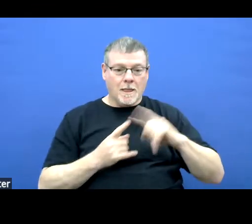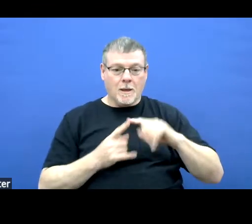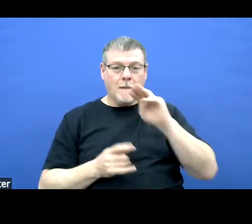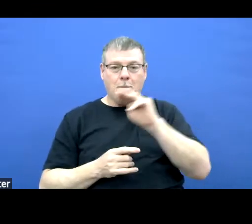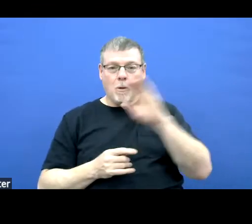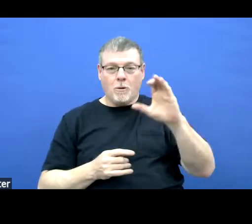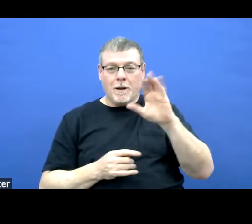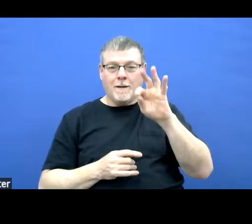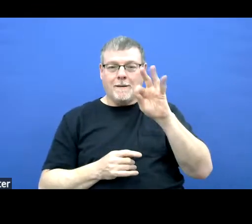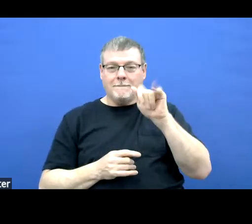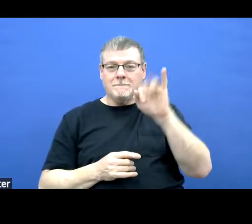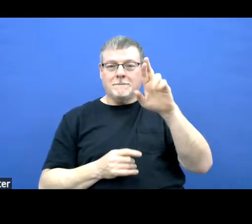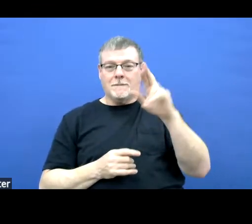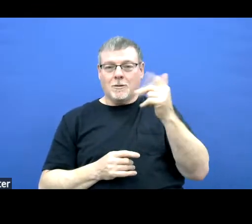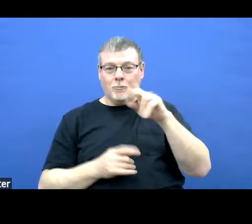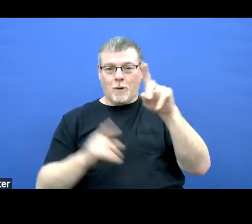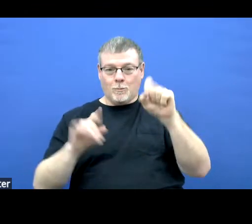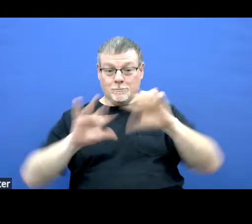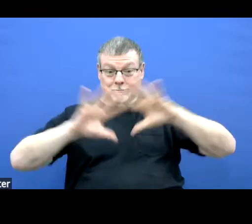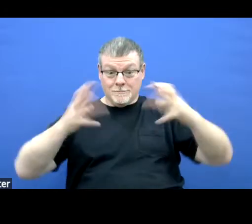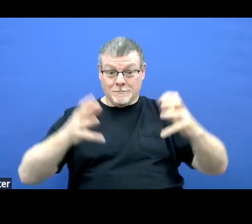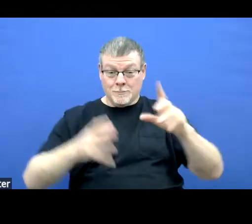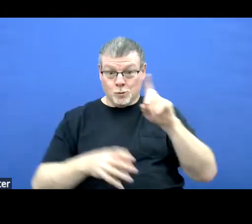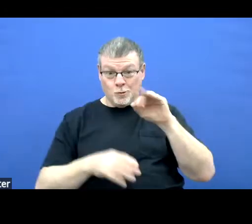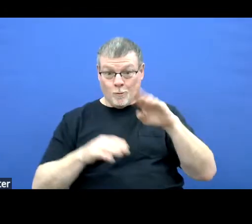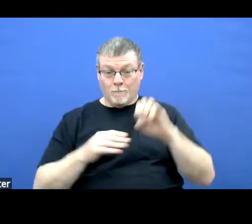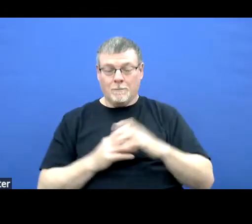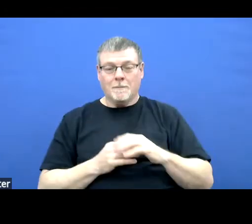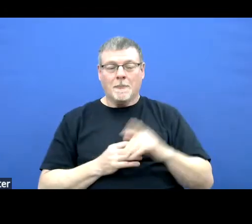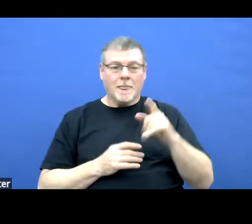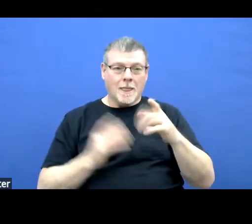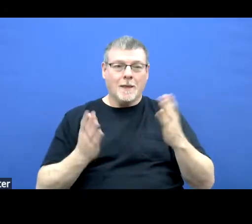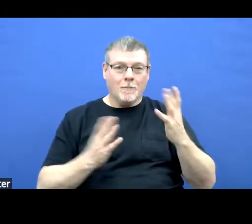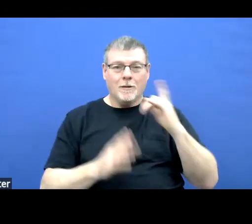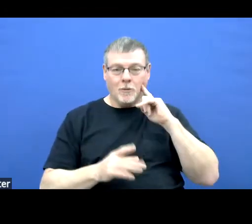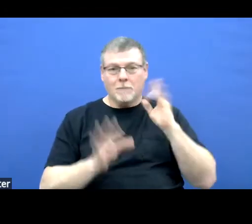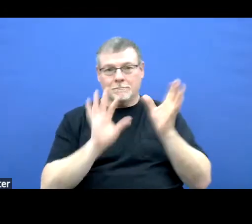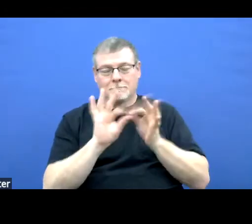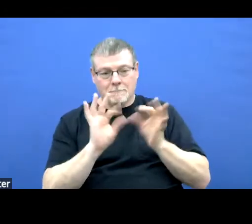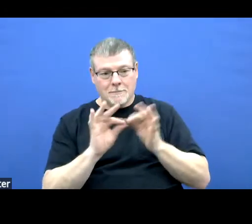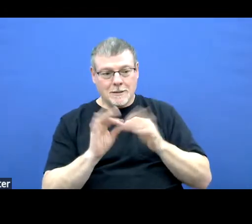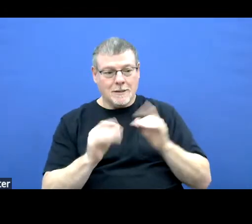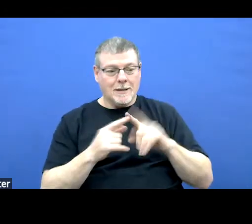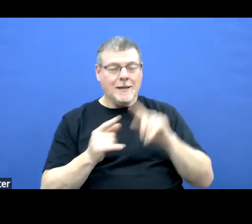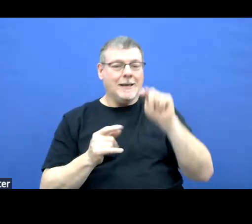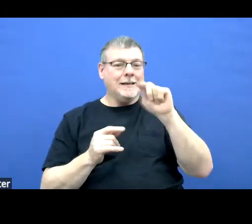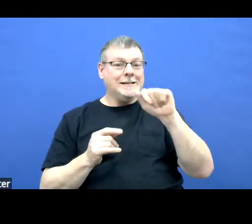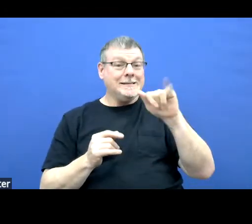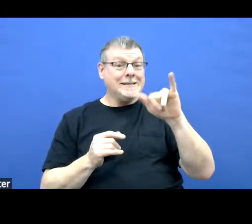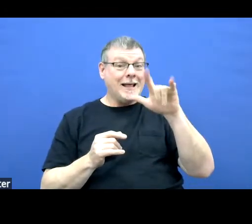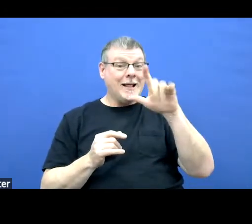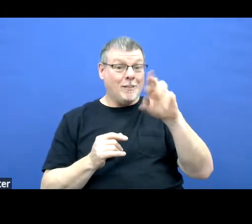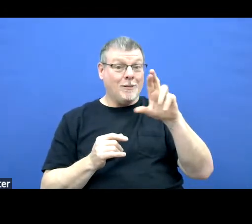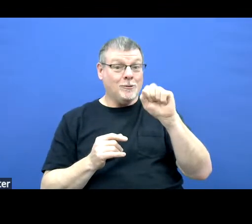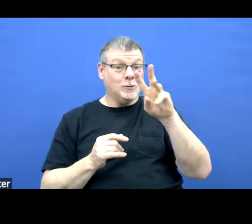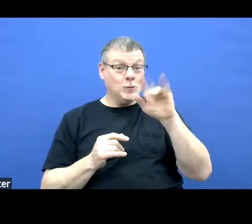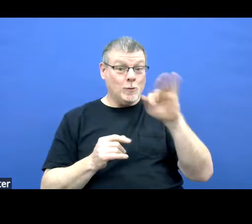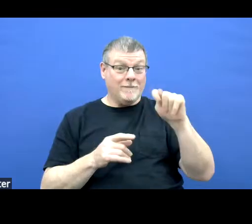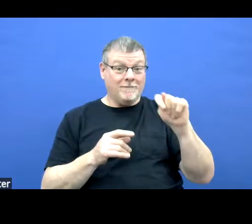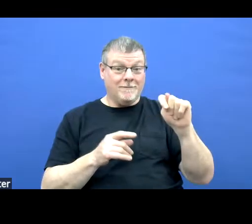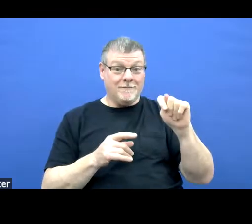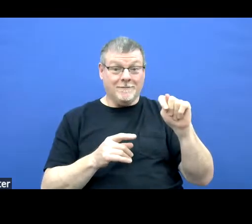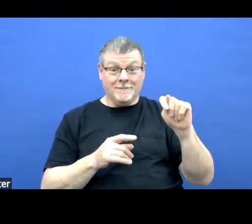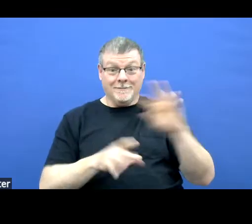County Fairgrounds. For instance, you probably have heard me mention that Taylor Swift actually played the dome in